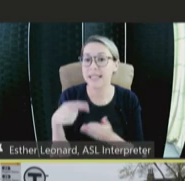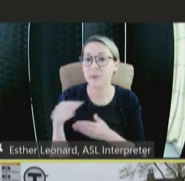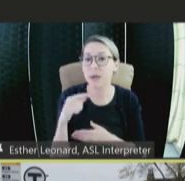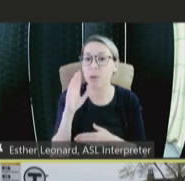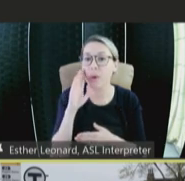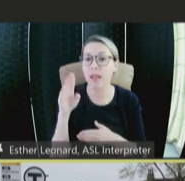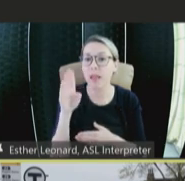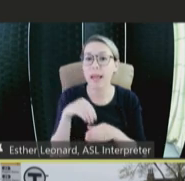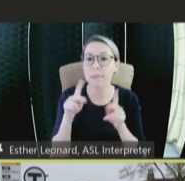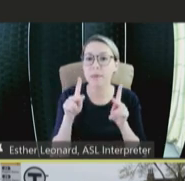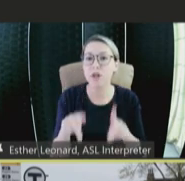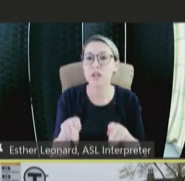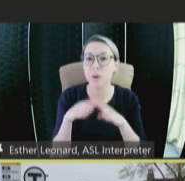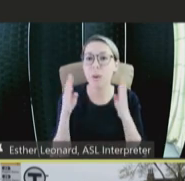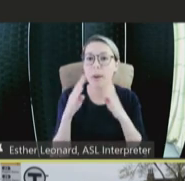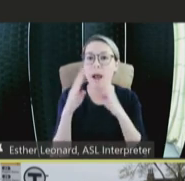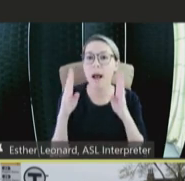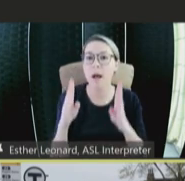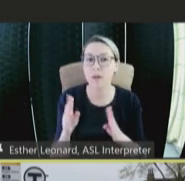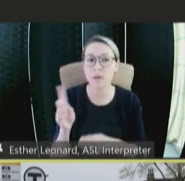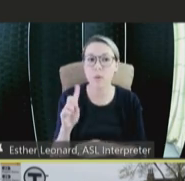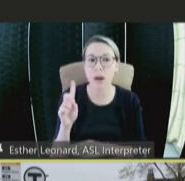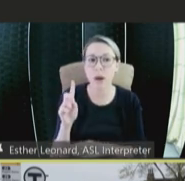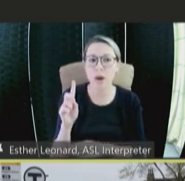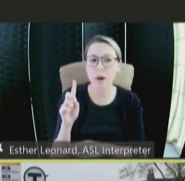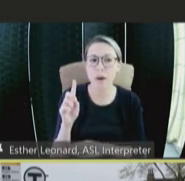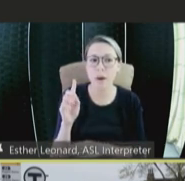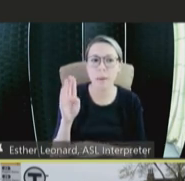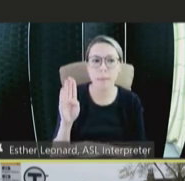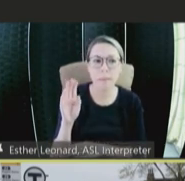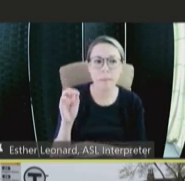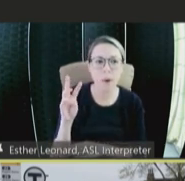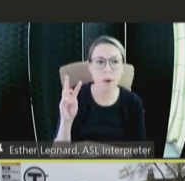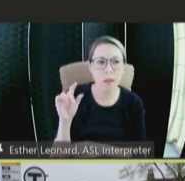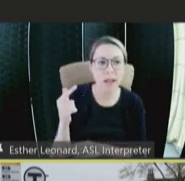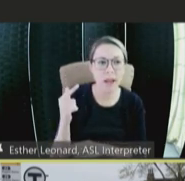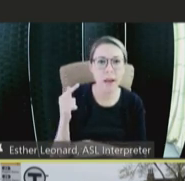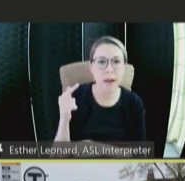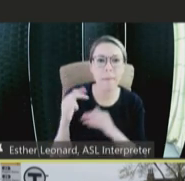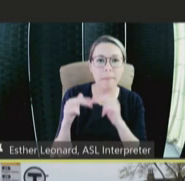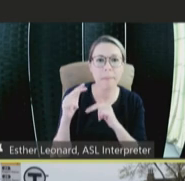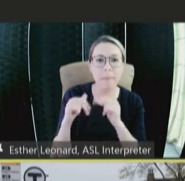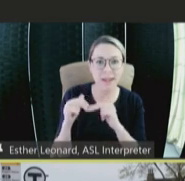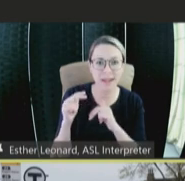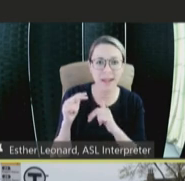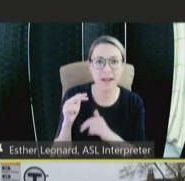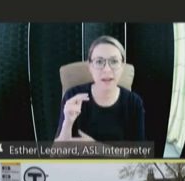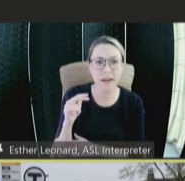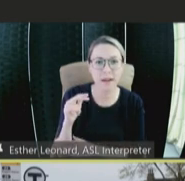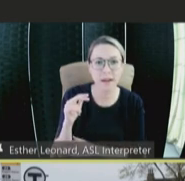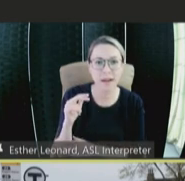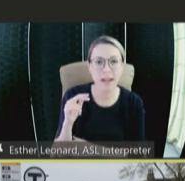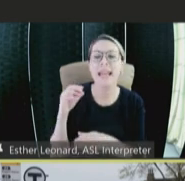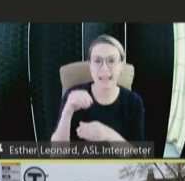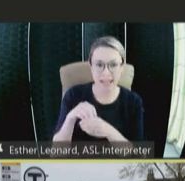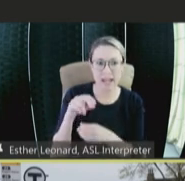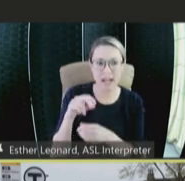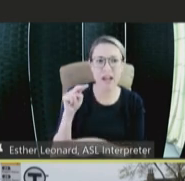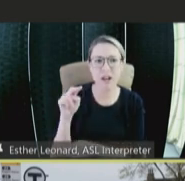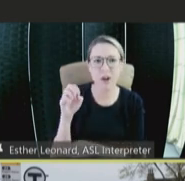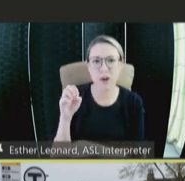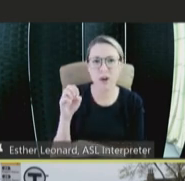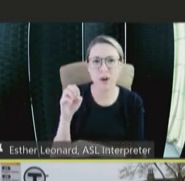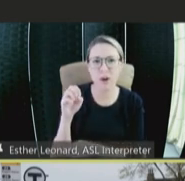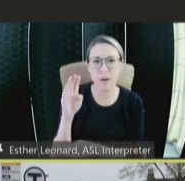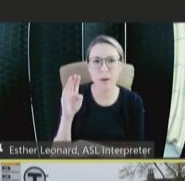in-person open house at the Bowling Building in Nubian Square. Then we're going to have a virtual public